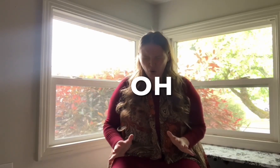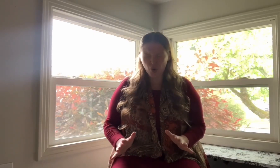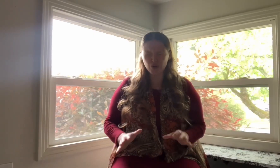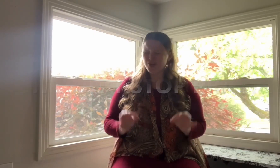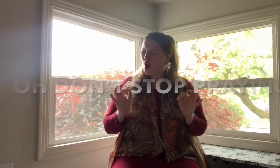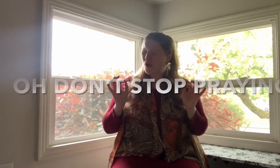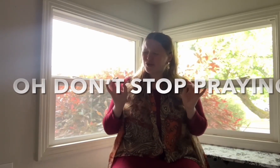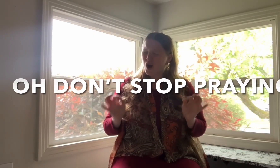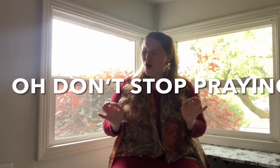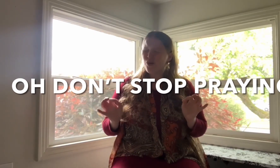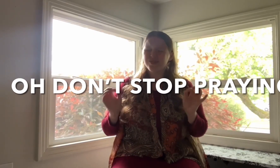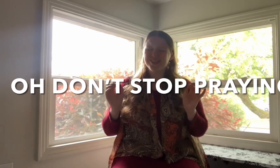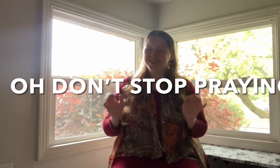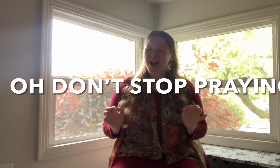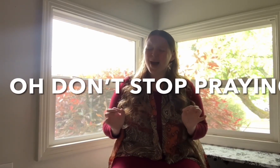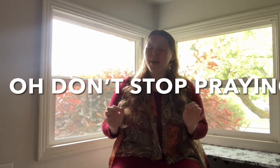Oh, oh, don't stop